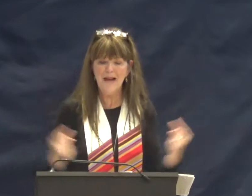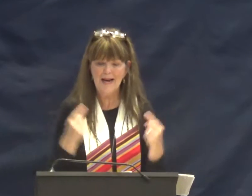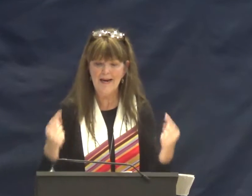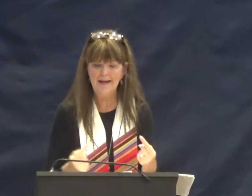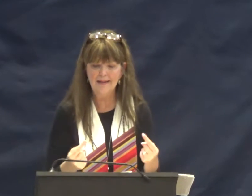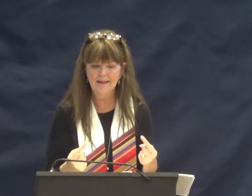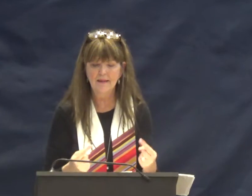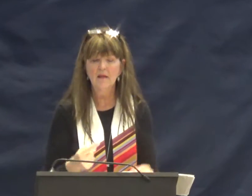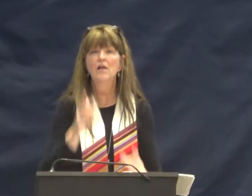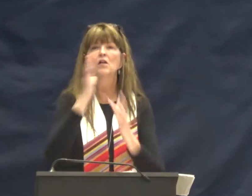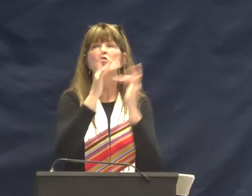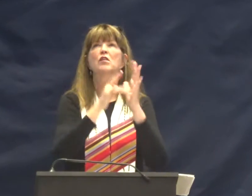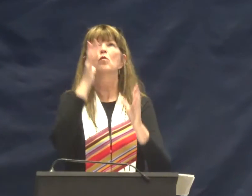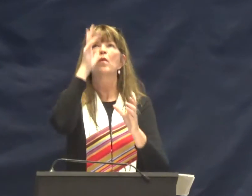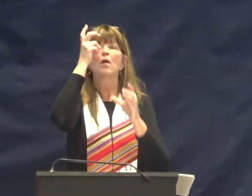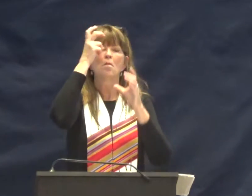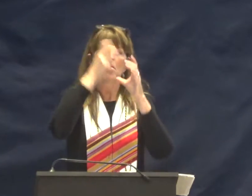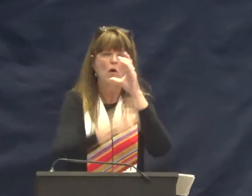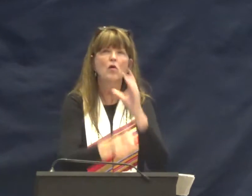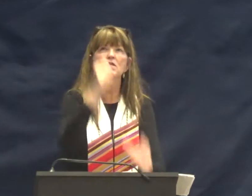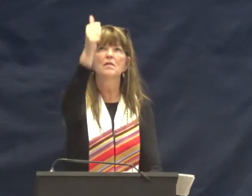Jesus will immerse himself into our pain.